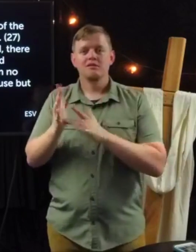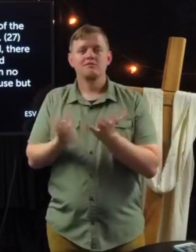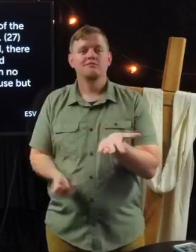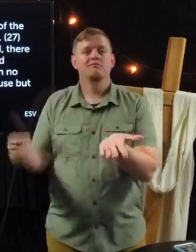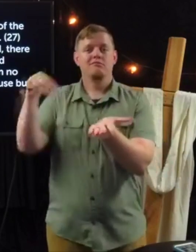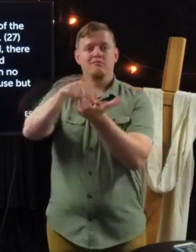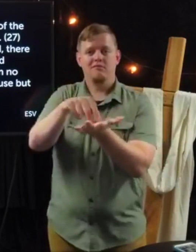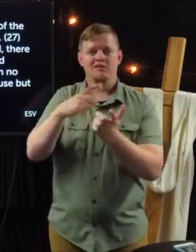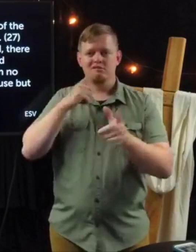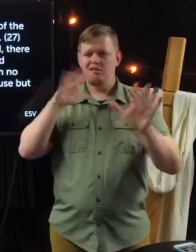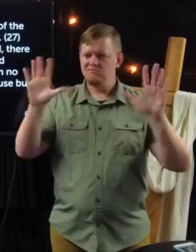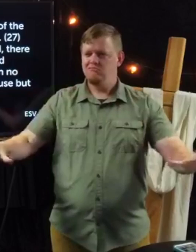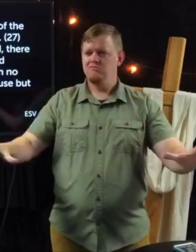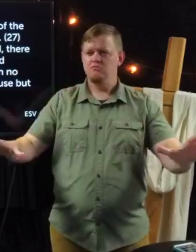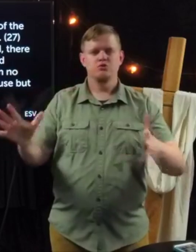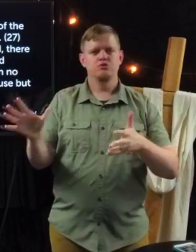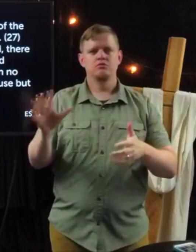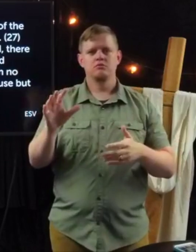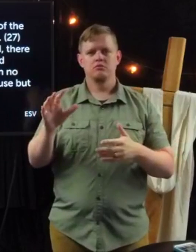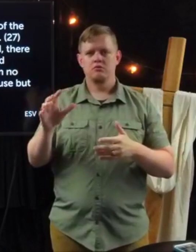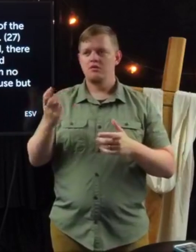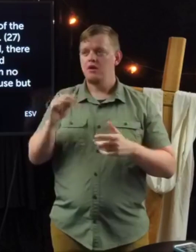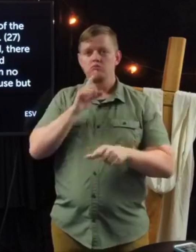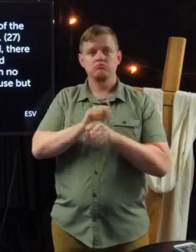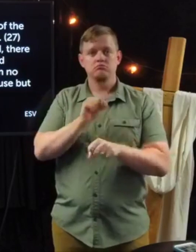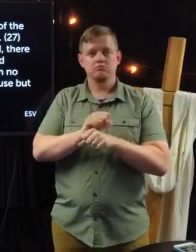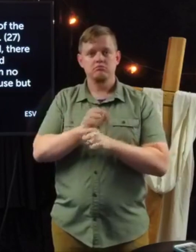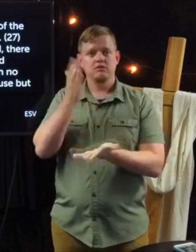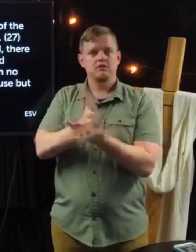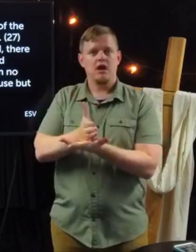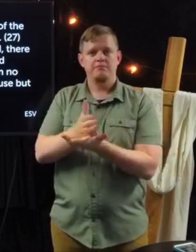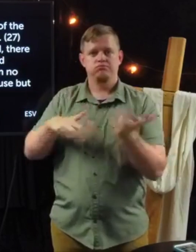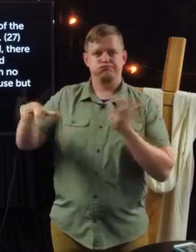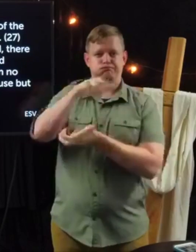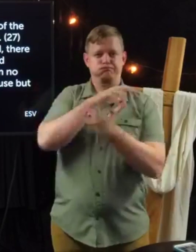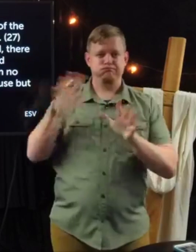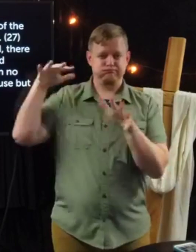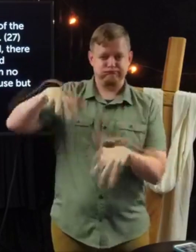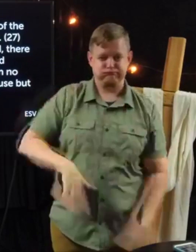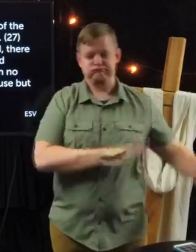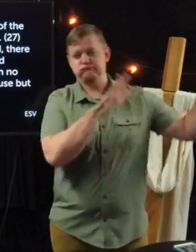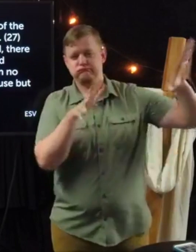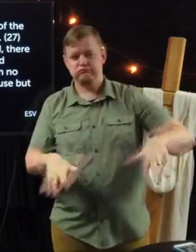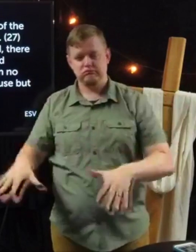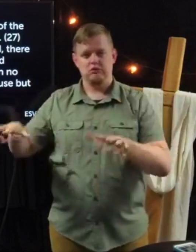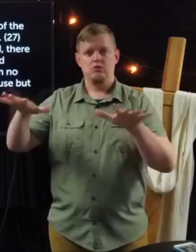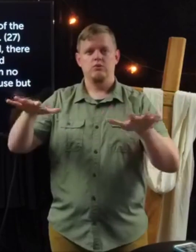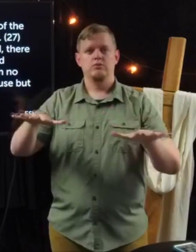boat?" And Jesus stands up and says, "Be calm," to the storm, and it's literally stopped. The waves